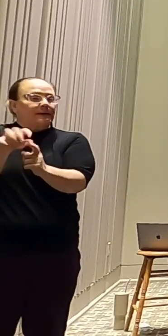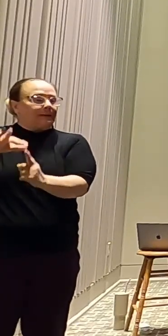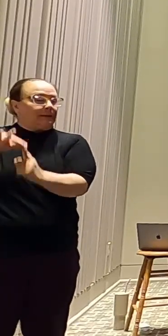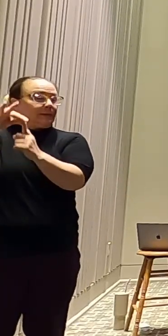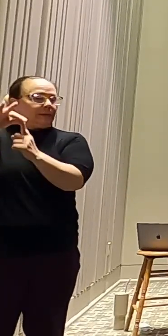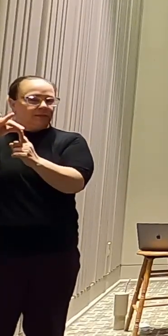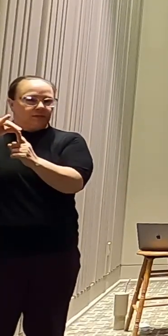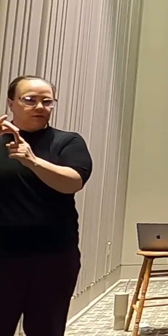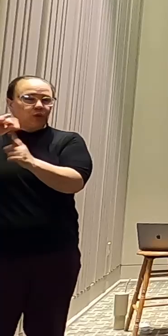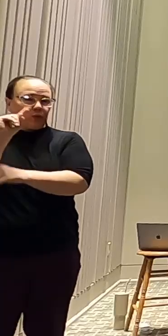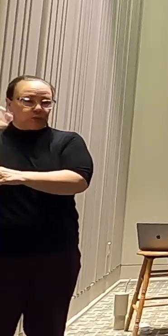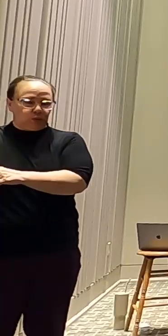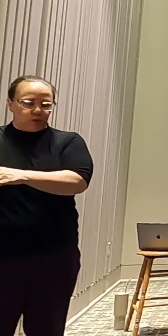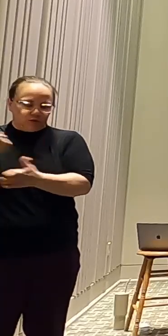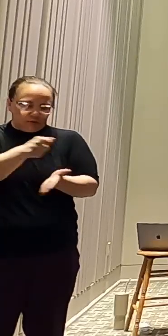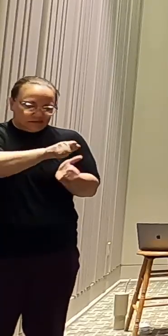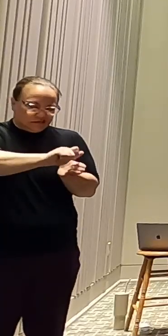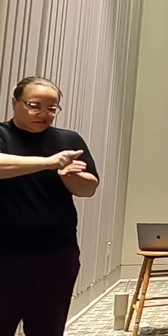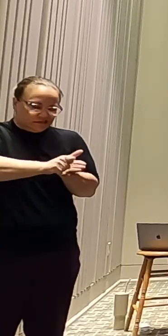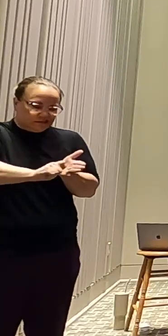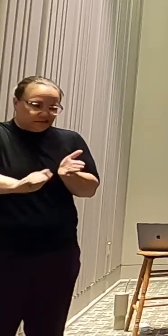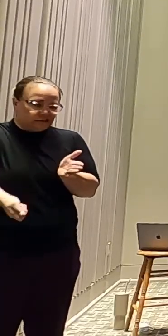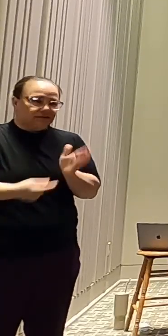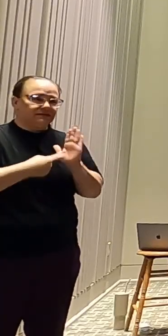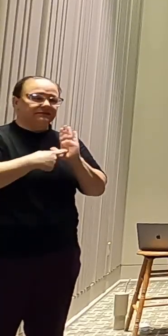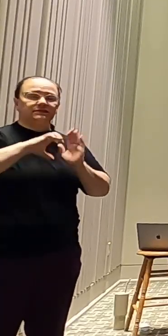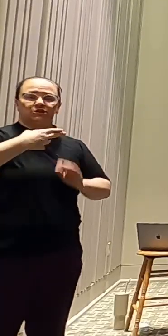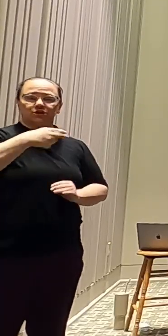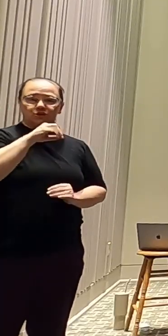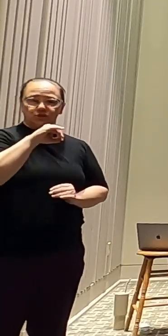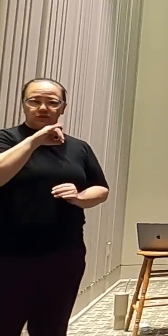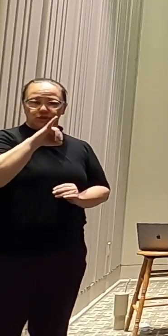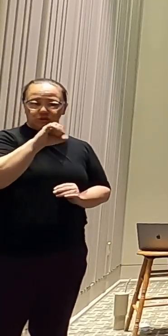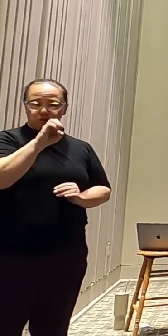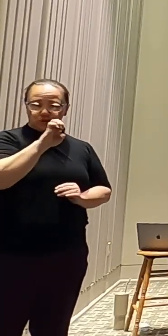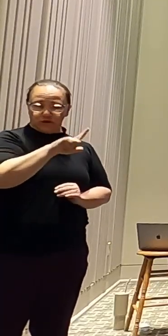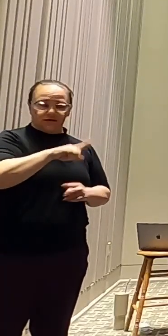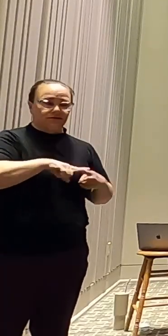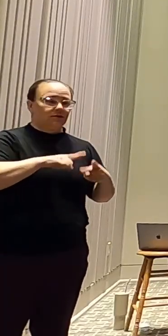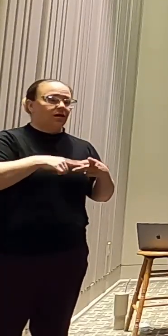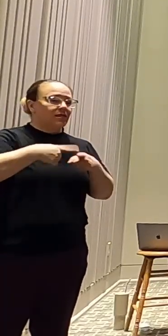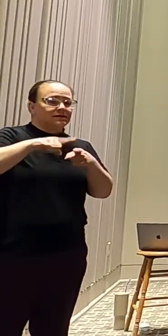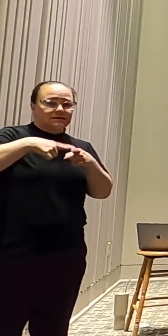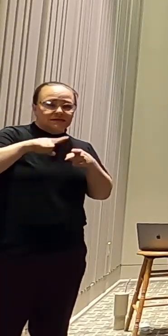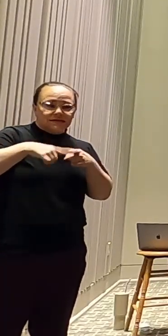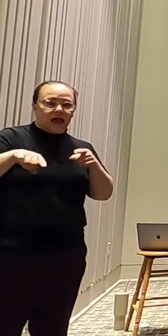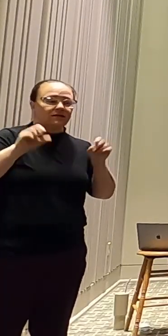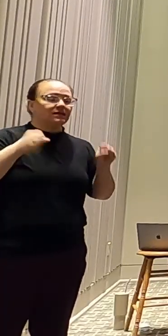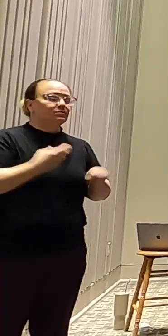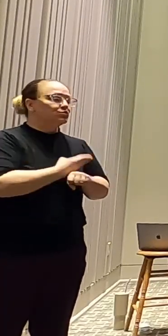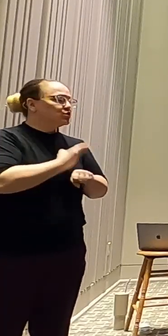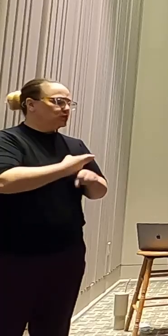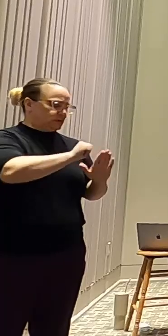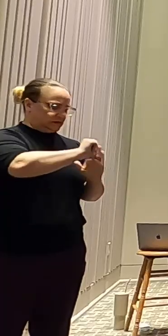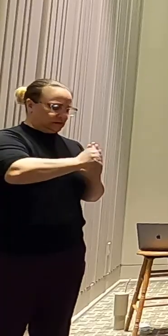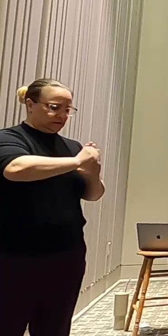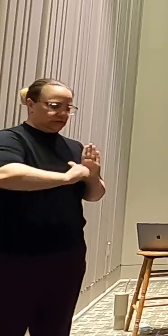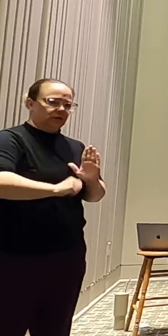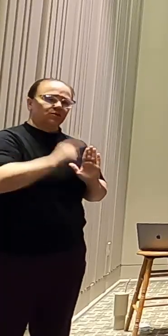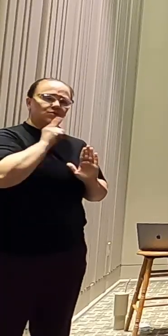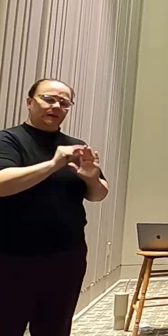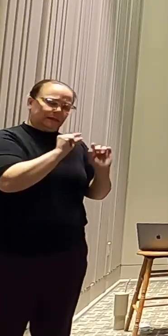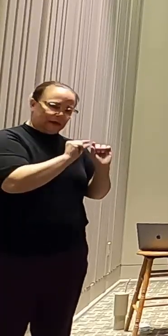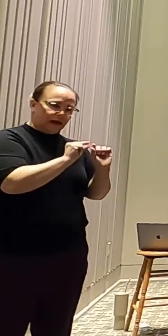it. So finer tools like chisels and knives would then be used to carve the really tiny and intricate details like